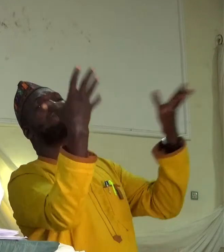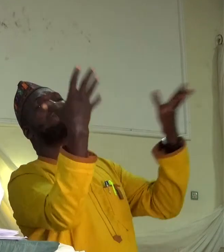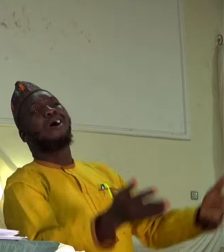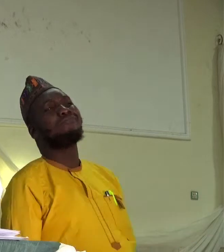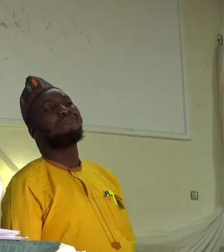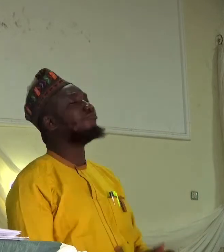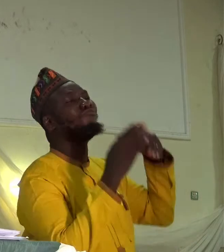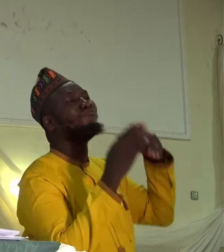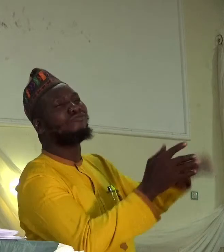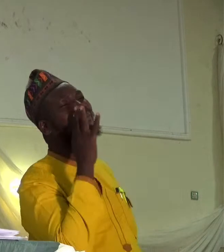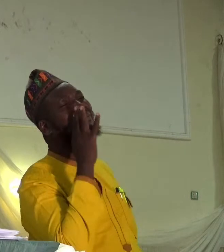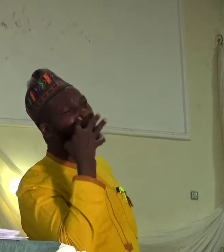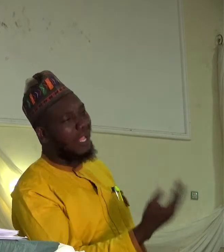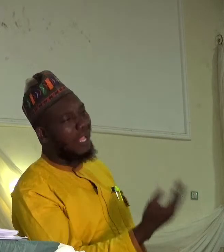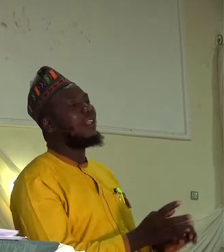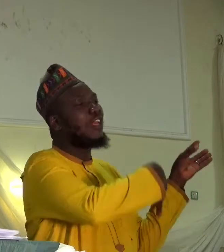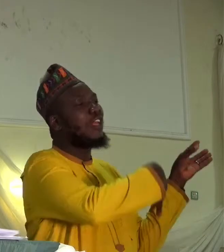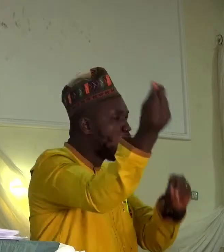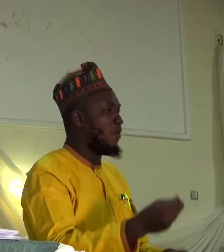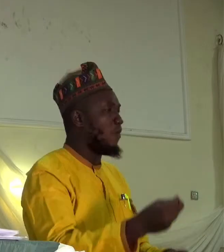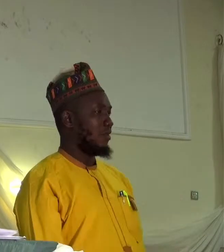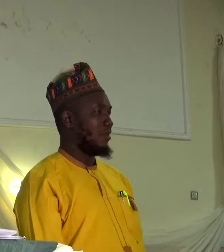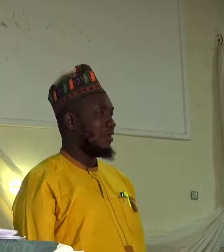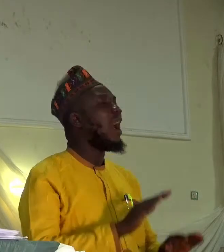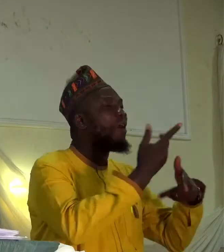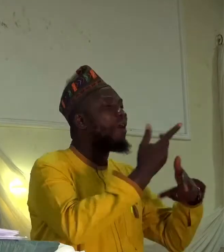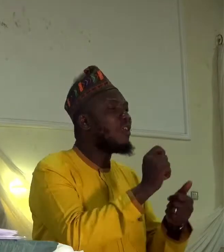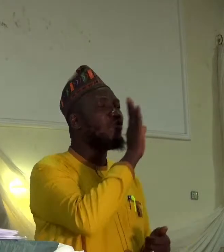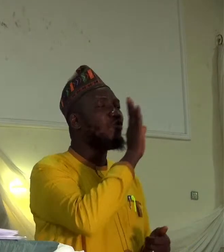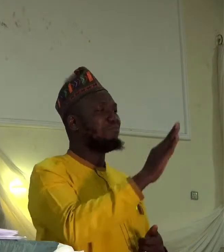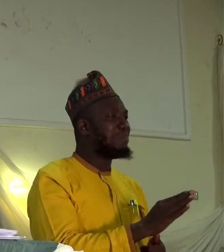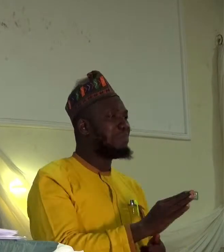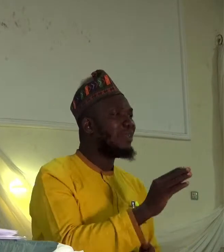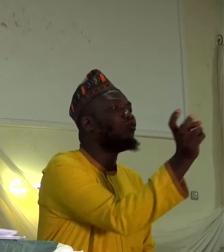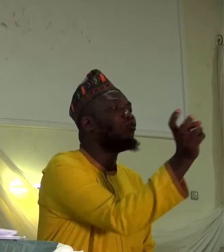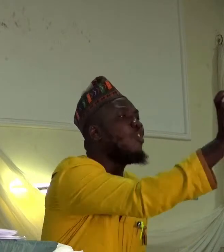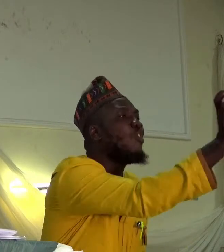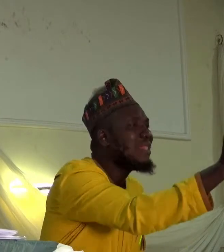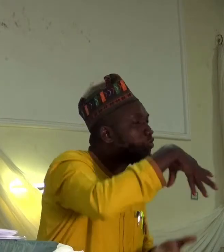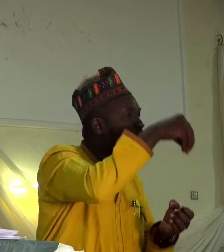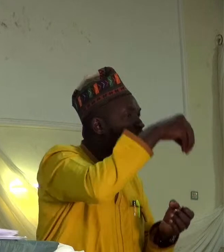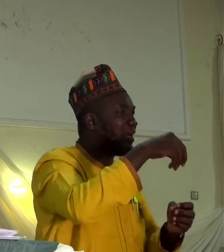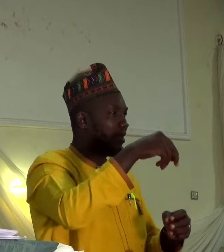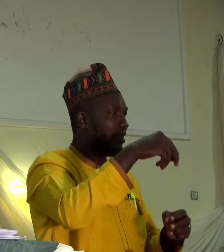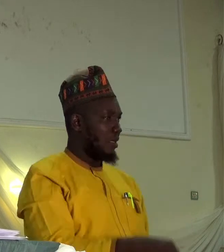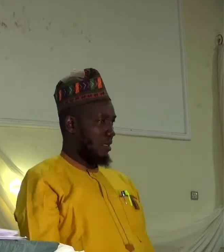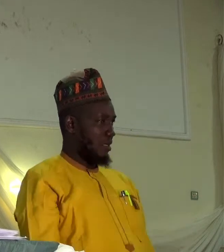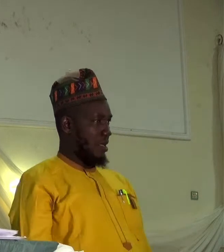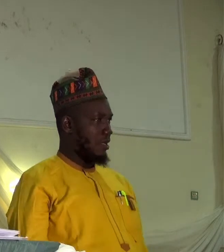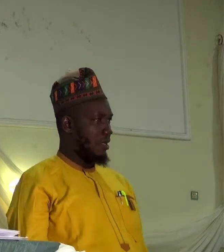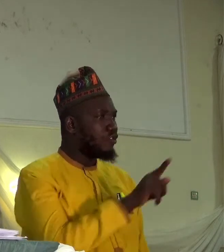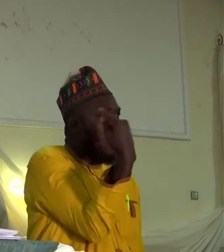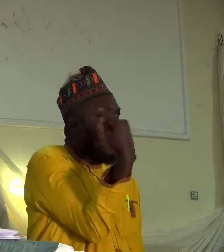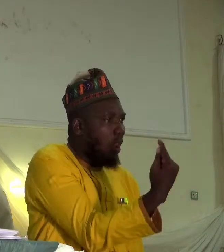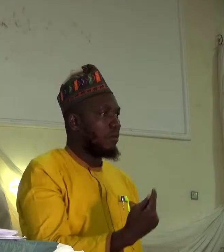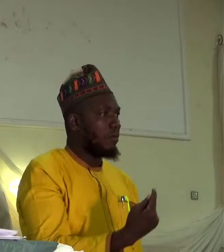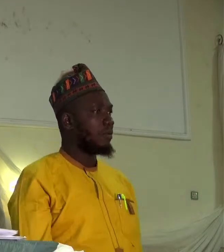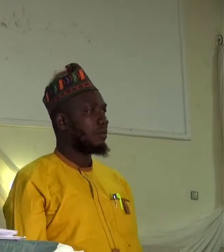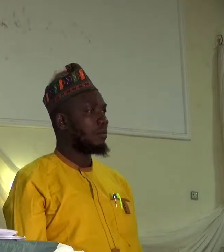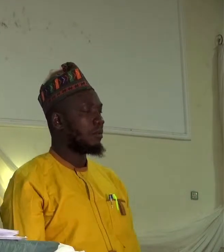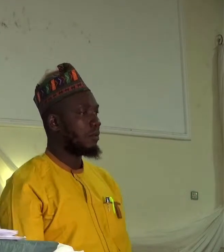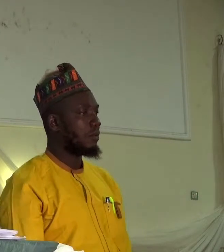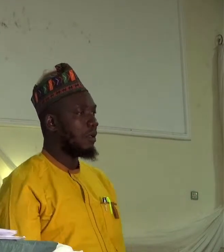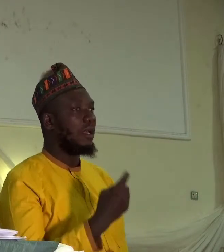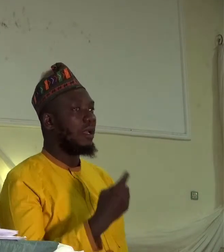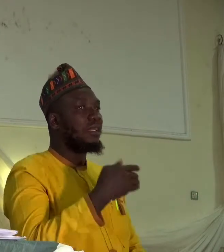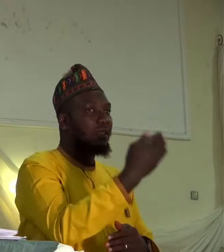kan kan o ara you gain effectively well under that circumstance ti won ori be ara bi se wule omo UNESCO